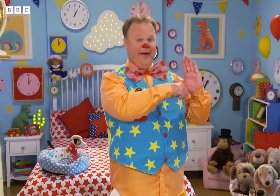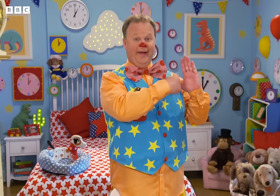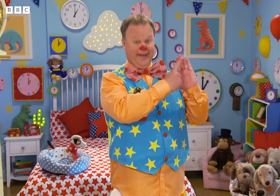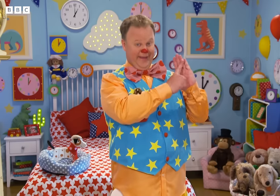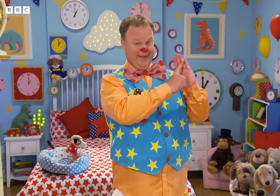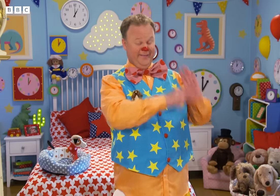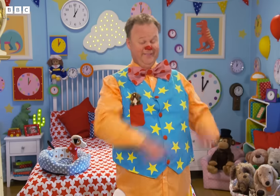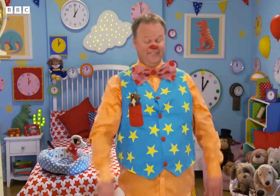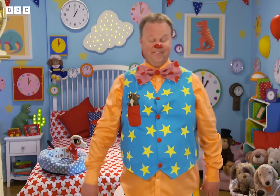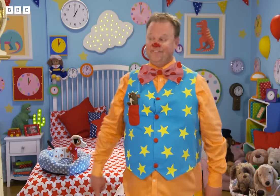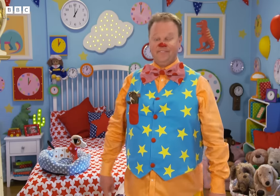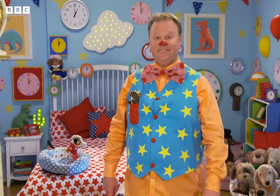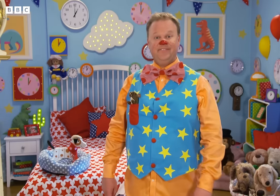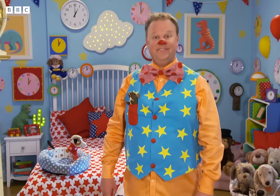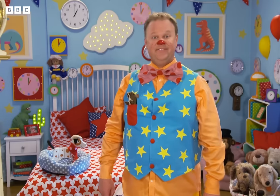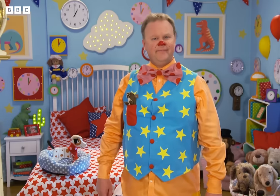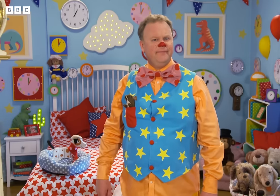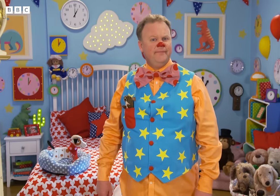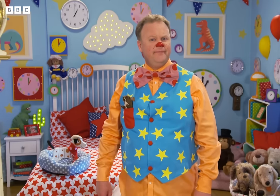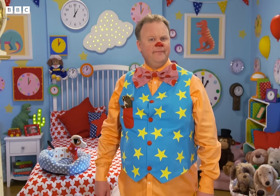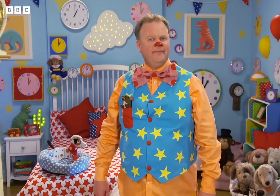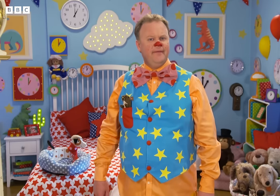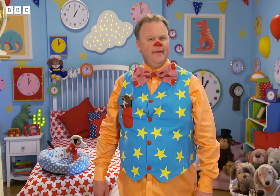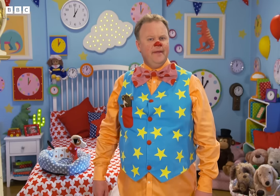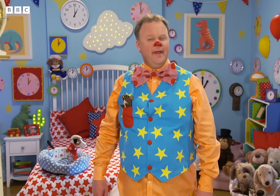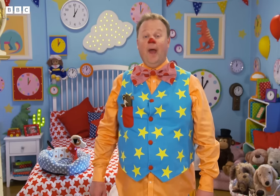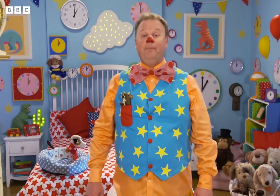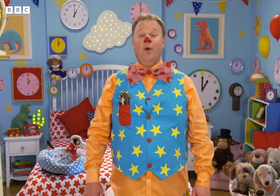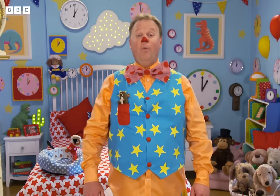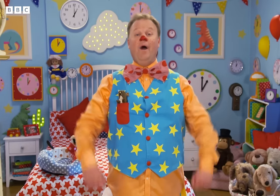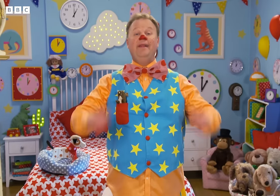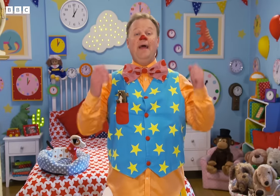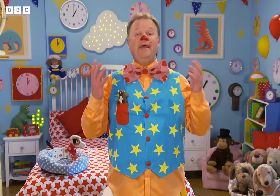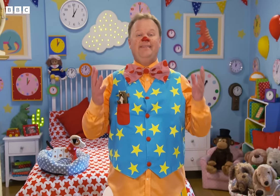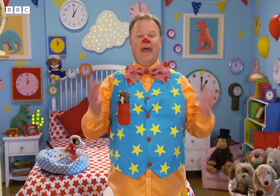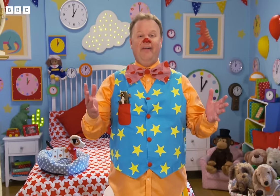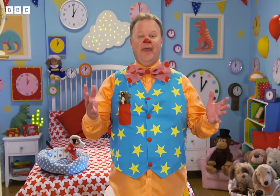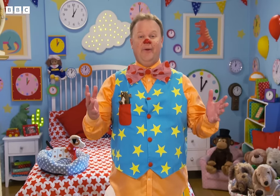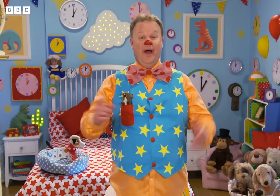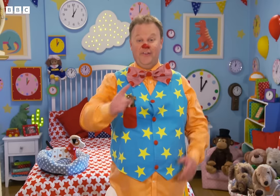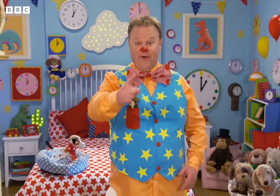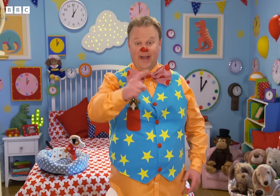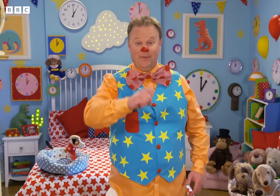1 o'clock. Why do they all say 1 o'clock, Mr. Tumble? Well, let me tell you and join in with